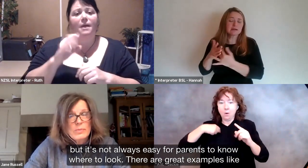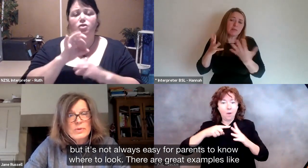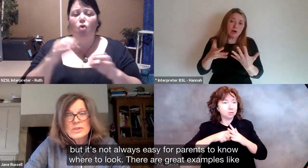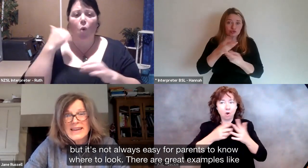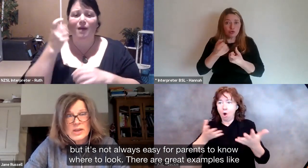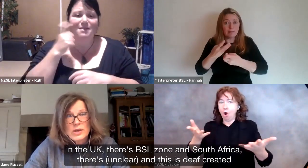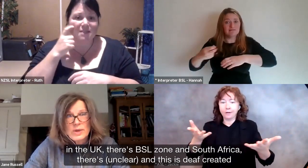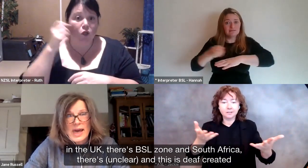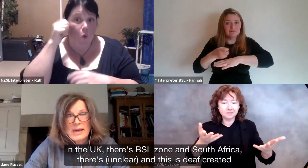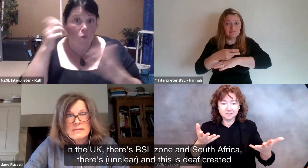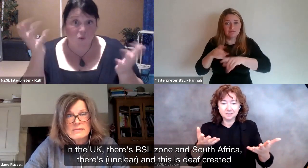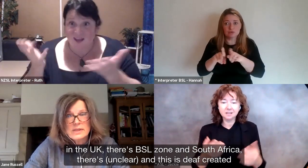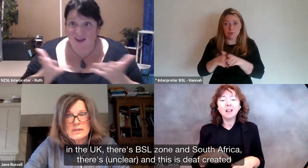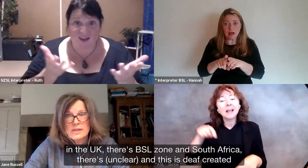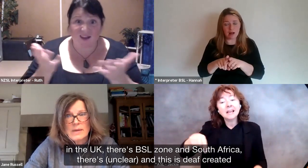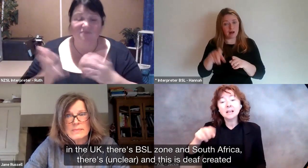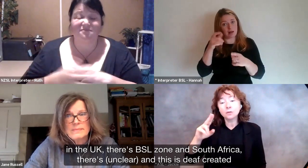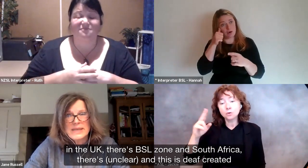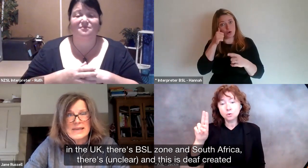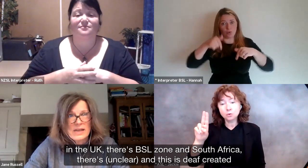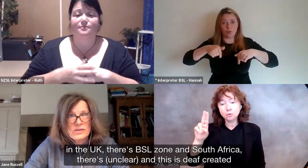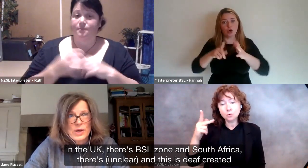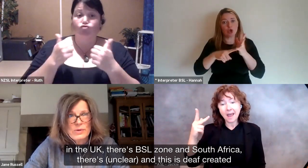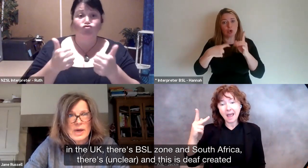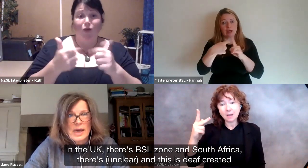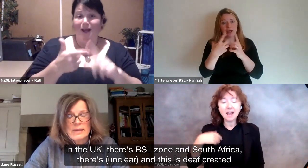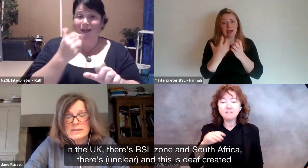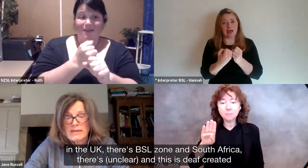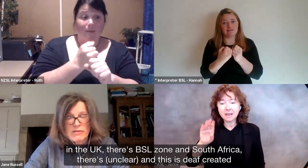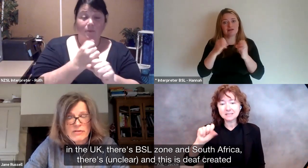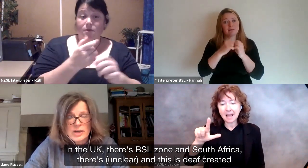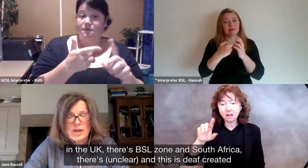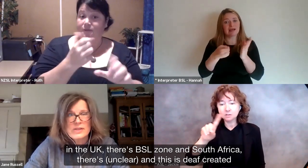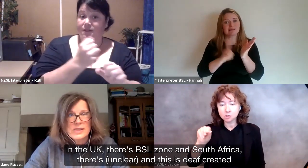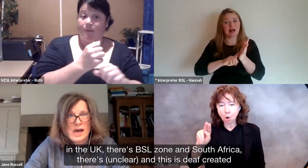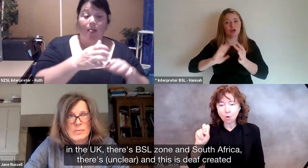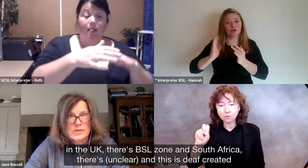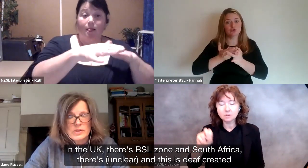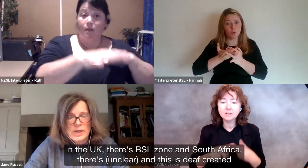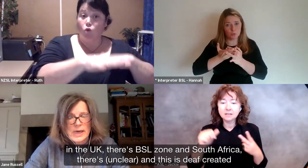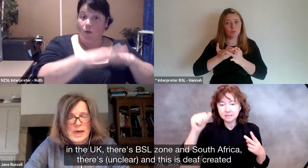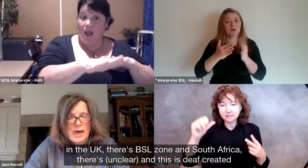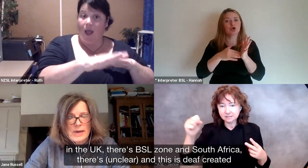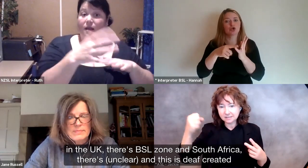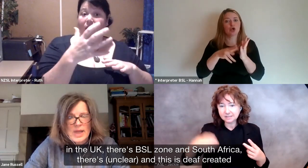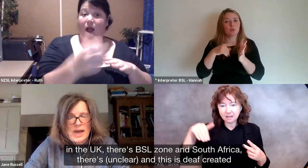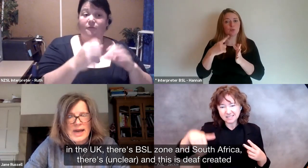great examples, like in the UK, there's BSL Zone and South Africa, there's iBuzz.